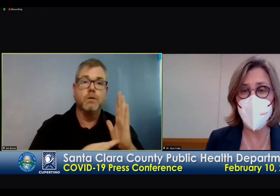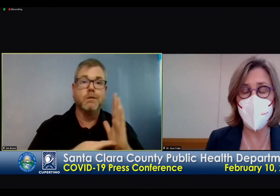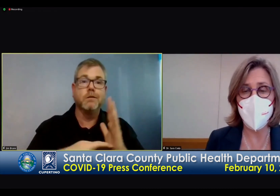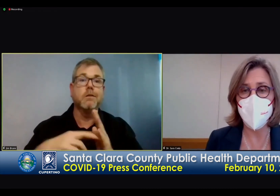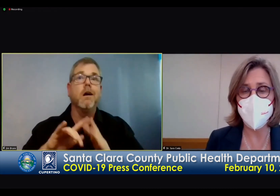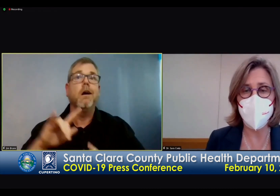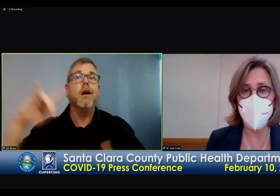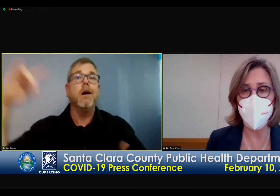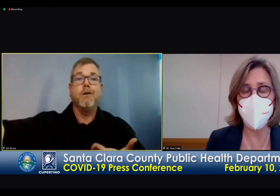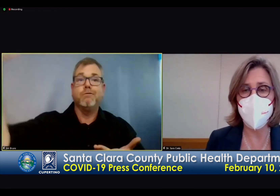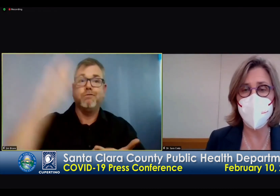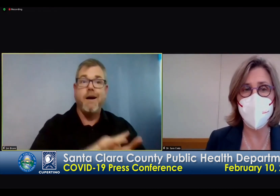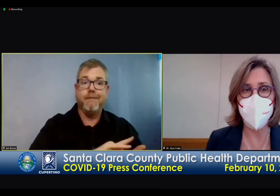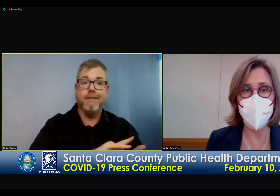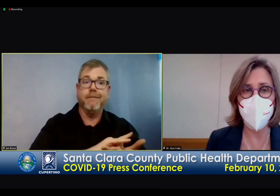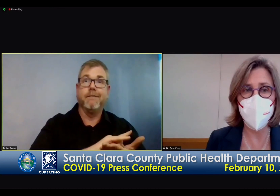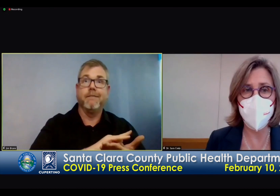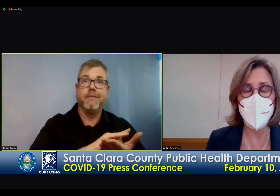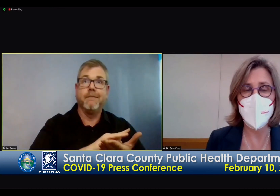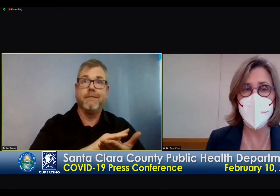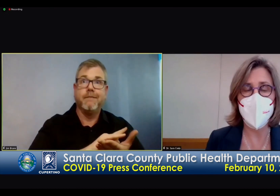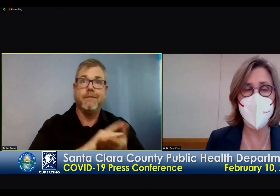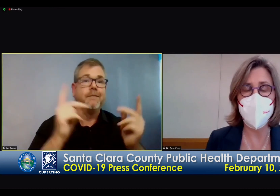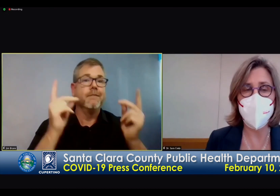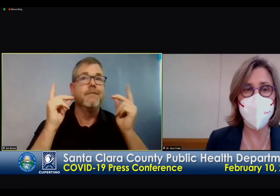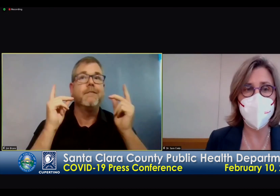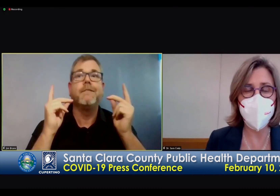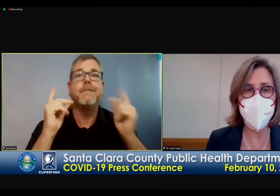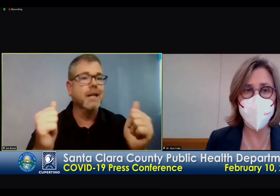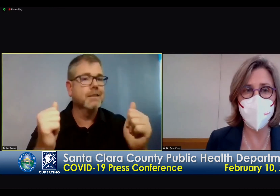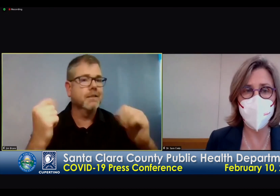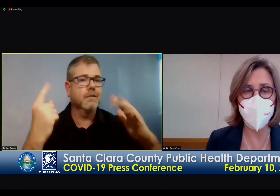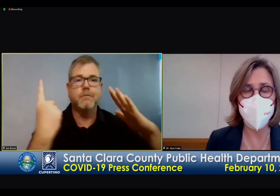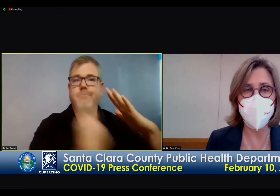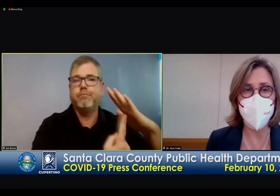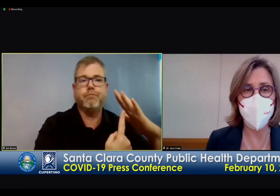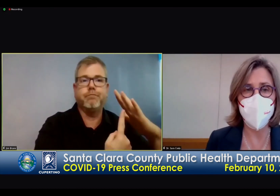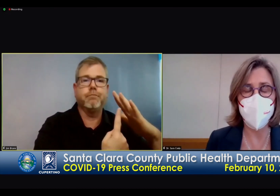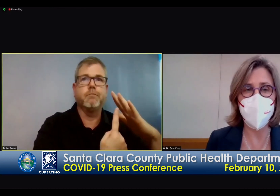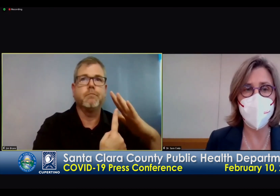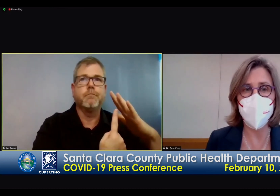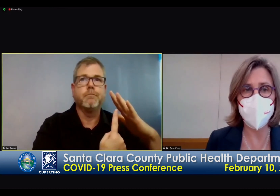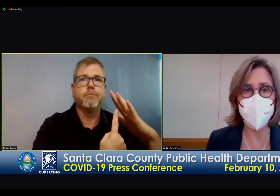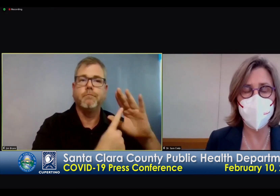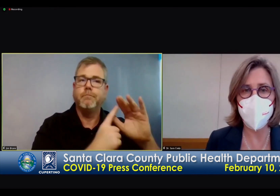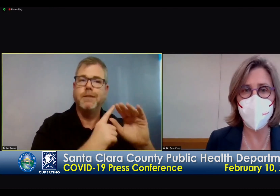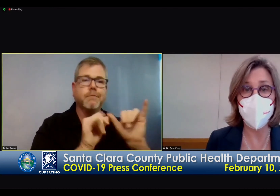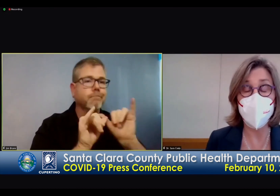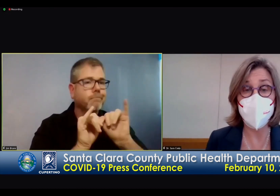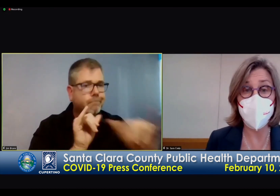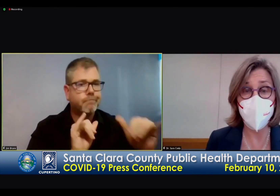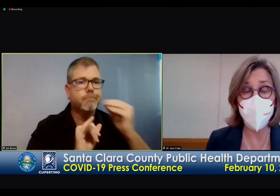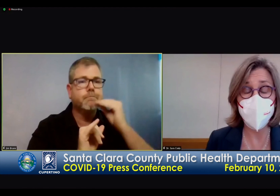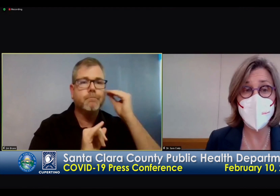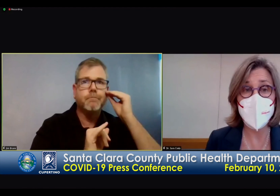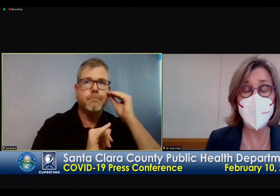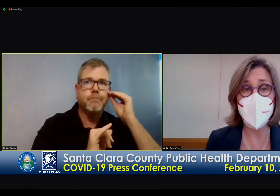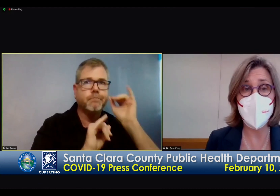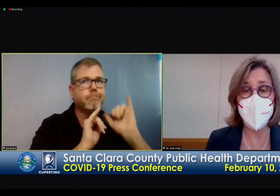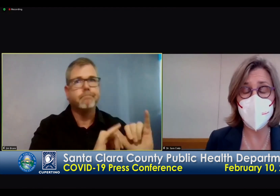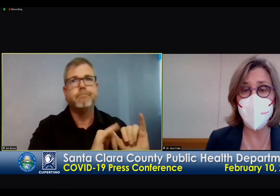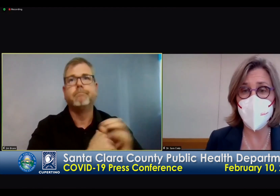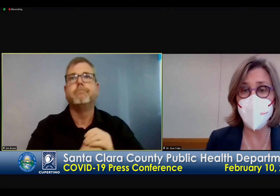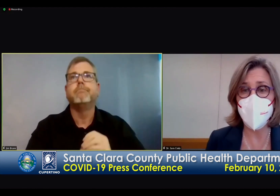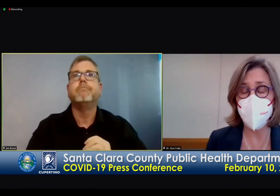went nowhere outside of their home. They had food delivered They were extraordinarily careful